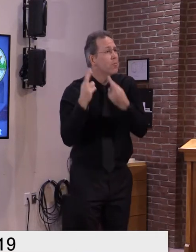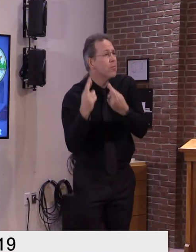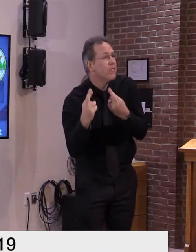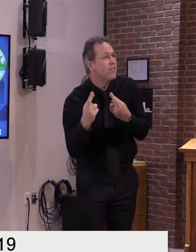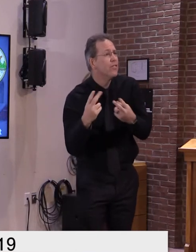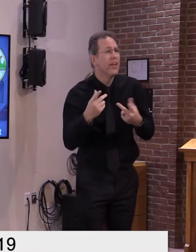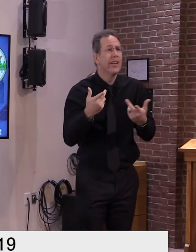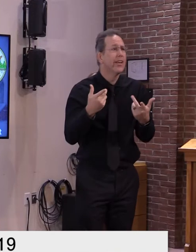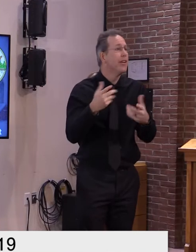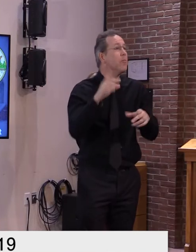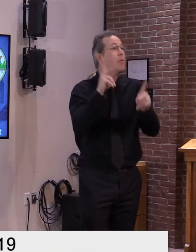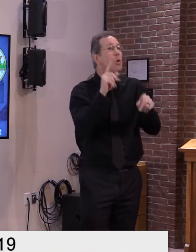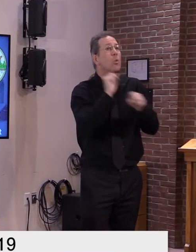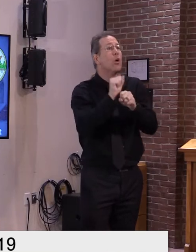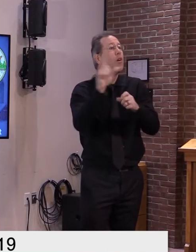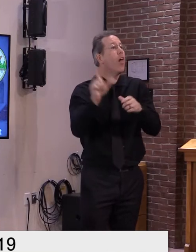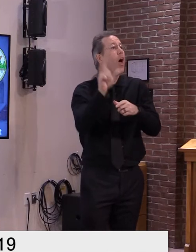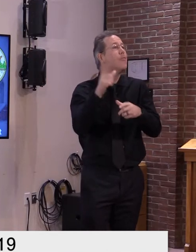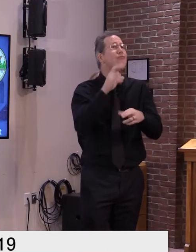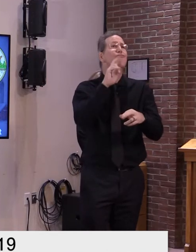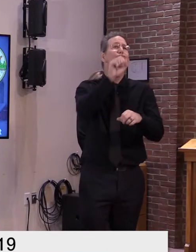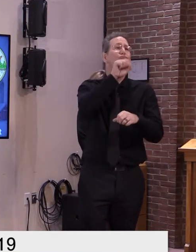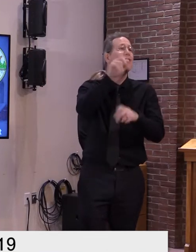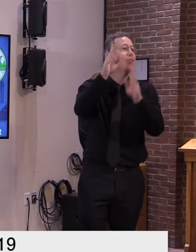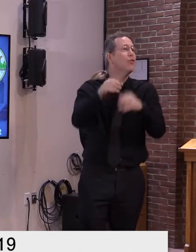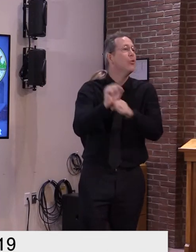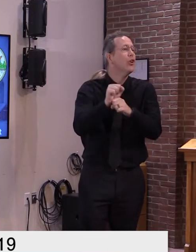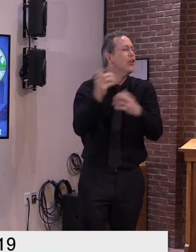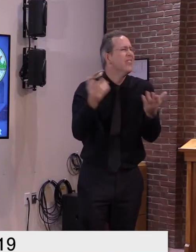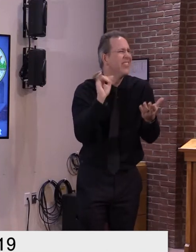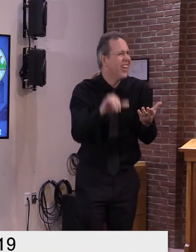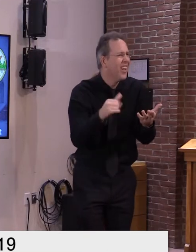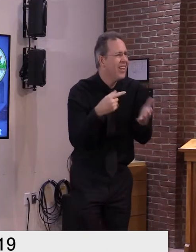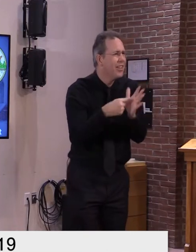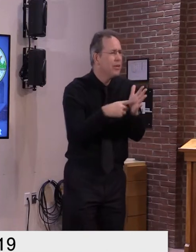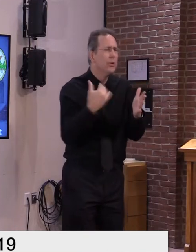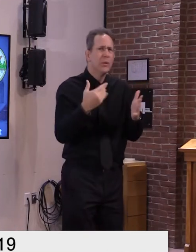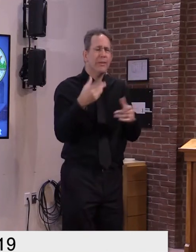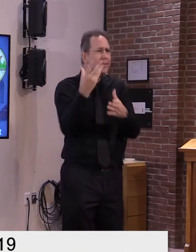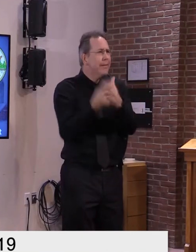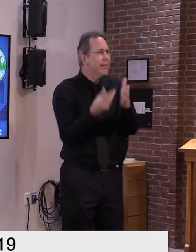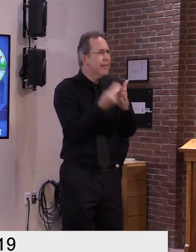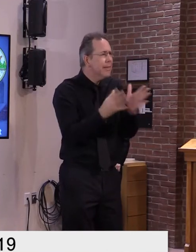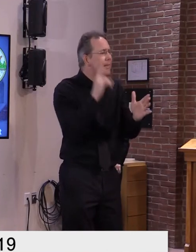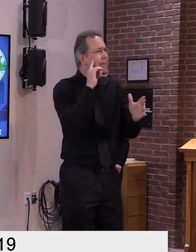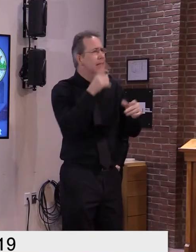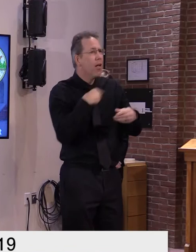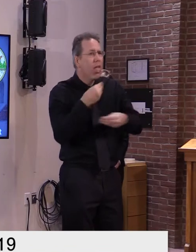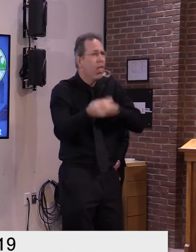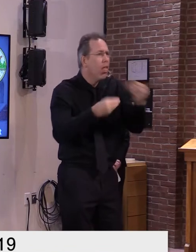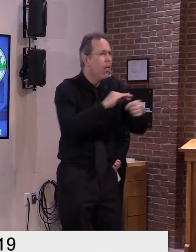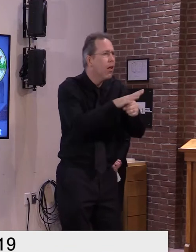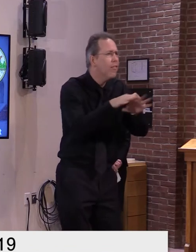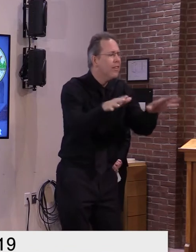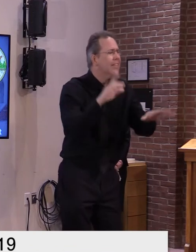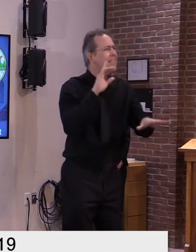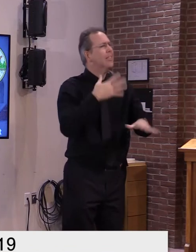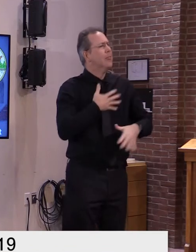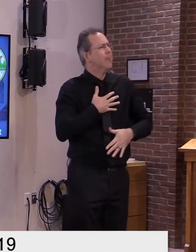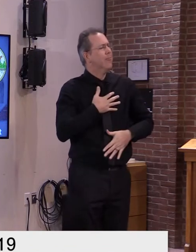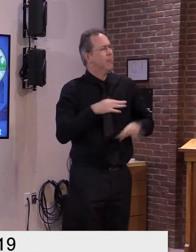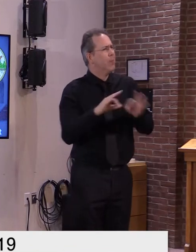and however long it might have been, it was ended by this virus. And the more the virus